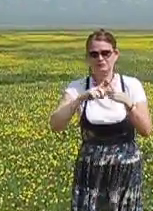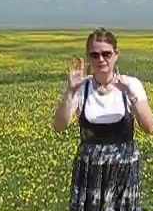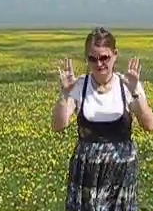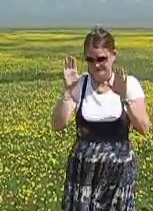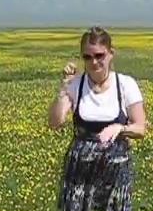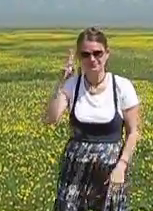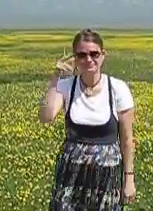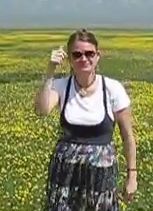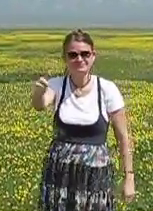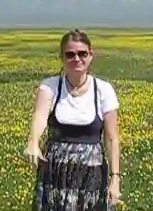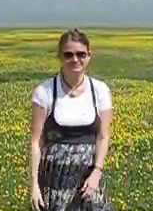and I'm going to take a look at it, I'm